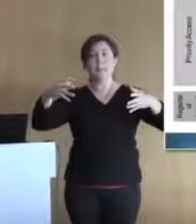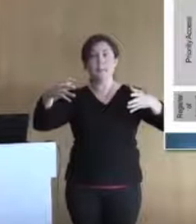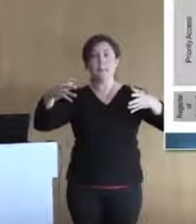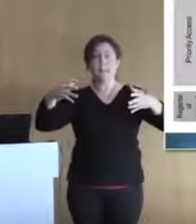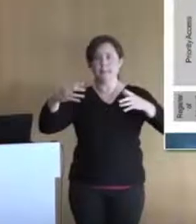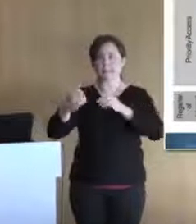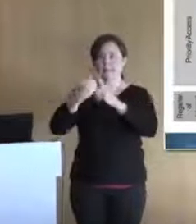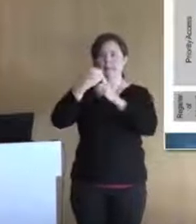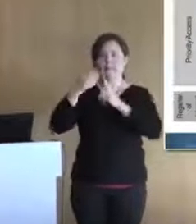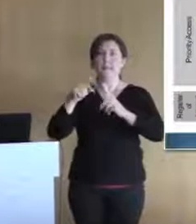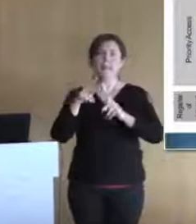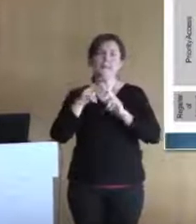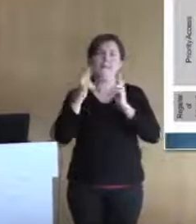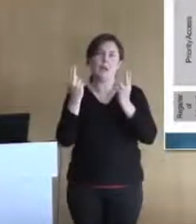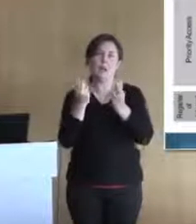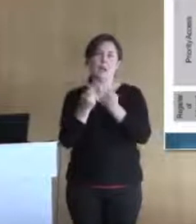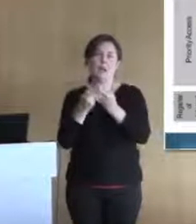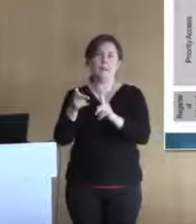to look at the